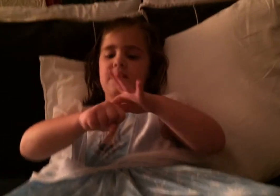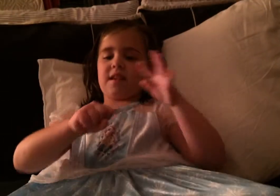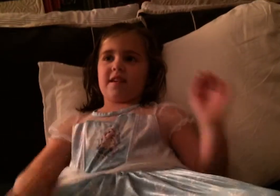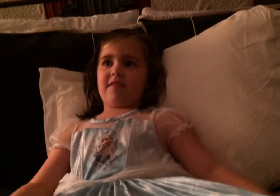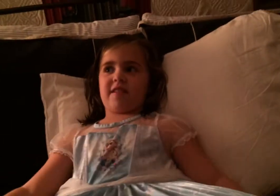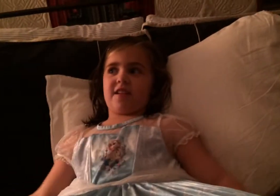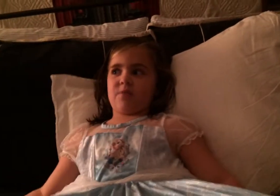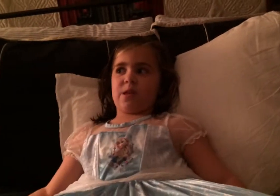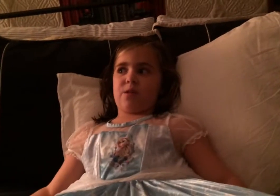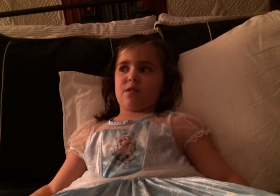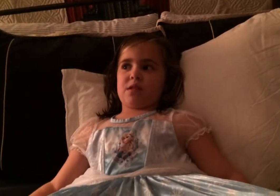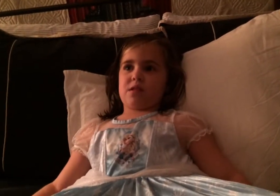Alrighty. What else?